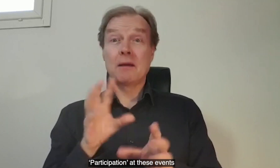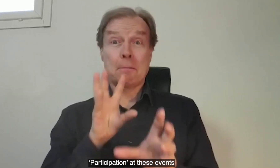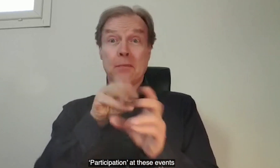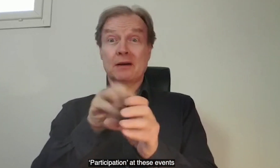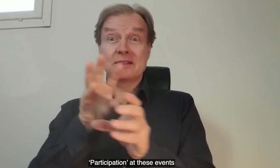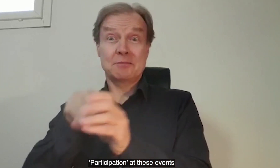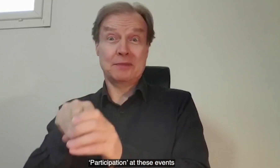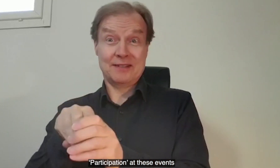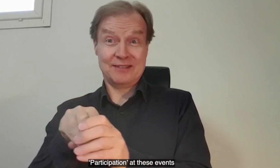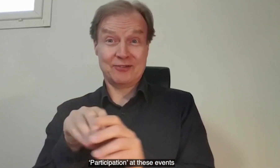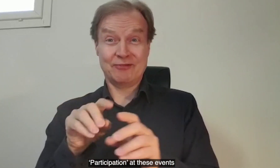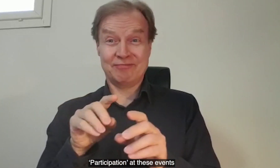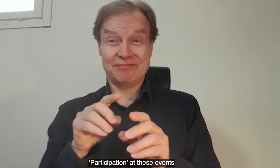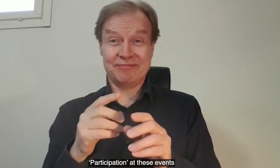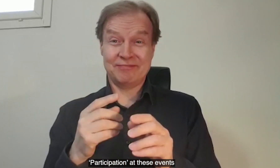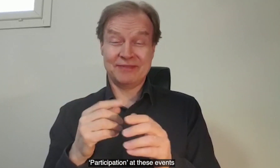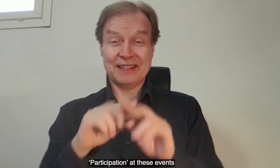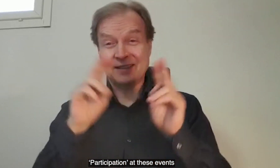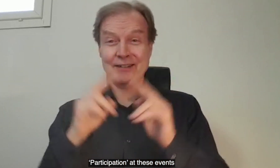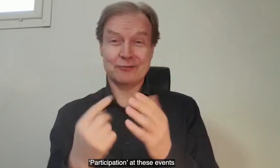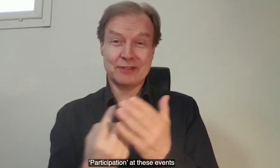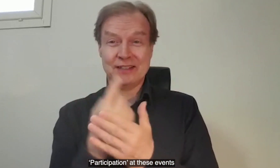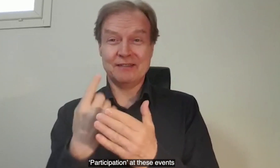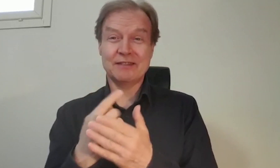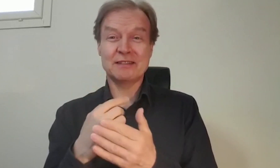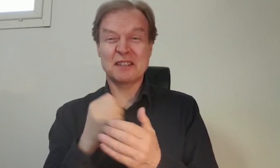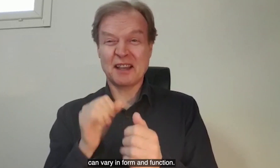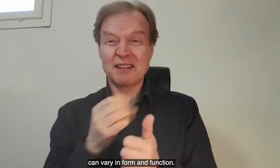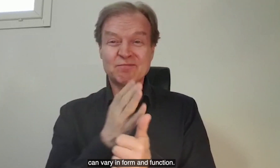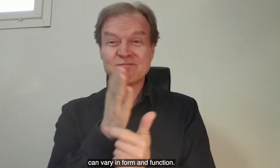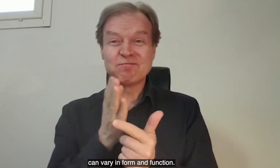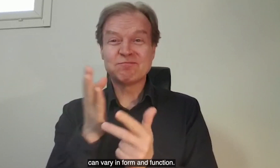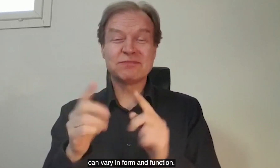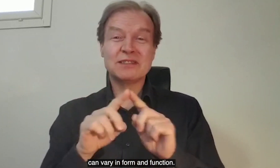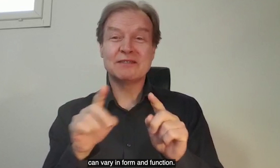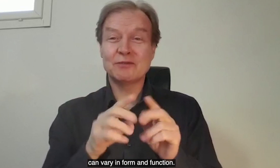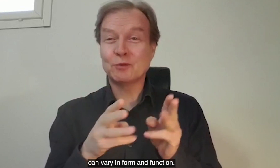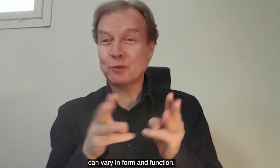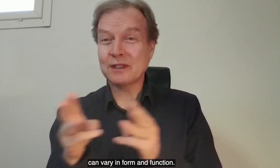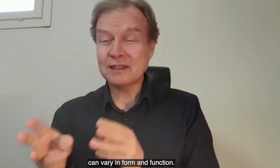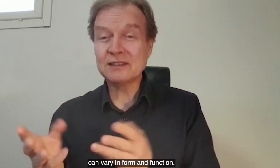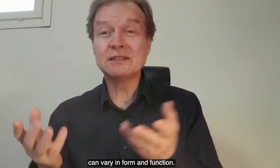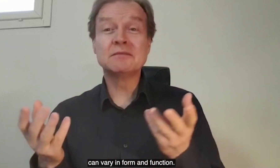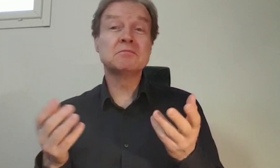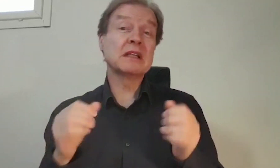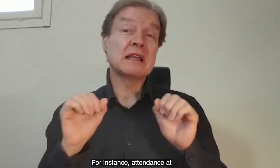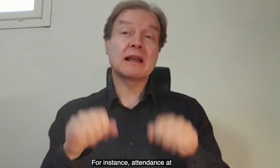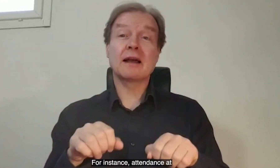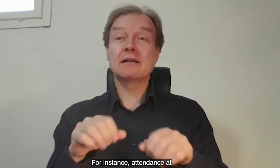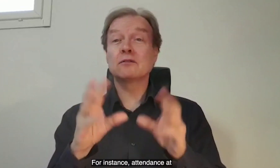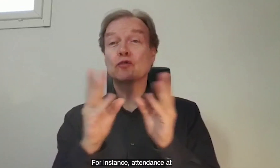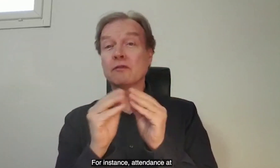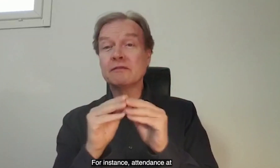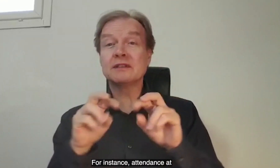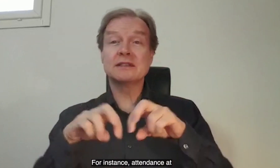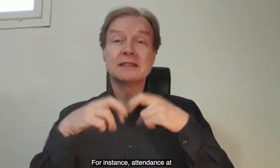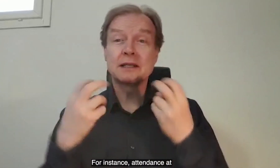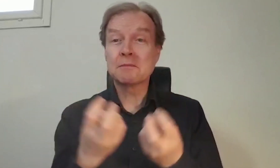Participation at these events can vary in form and function. For instance, attendance at a conference seminar can mean one